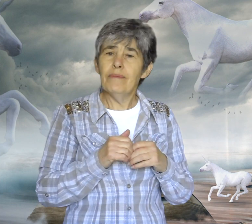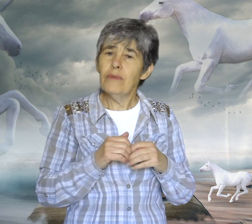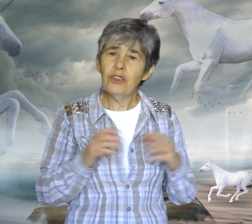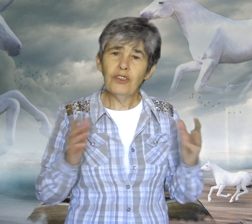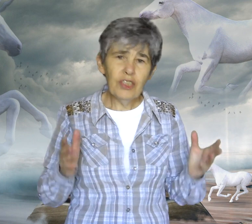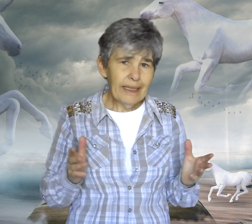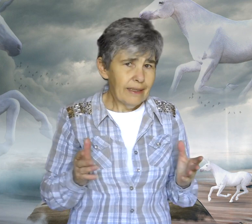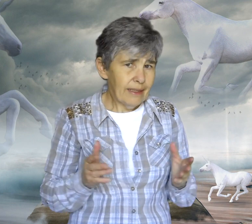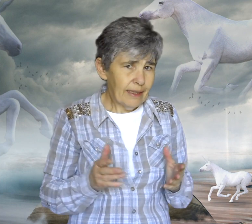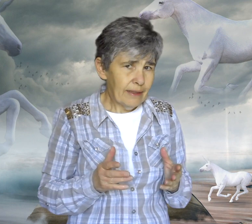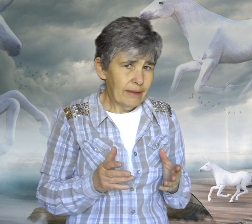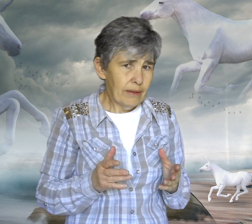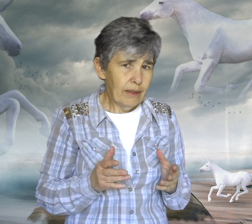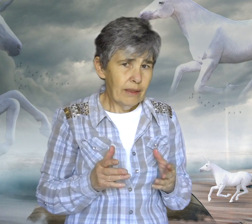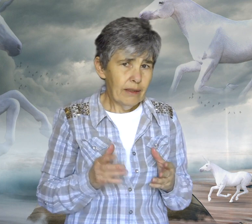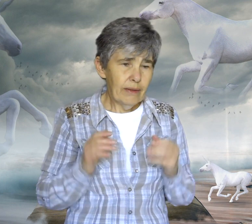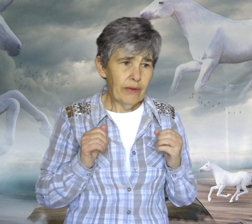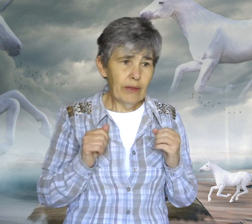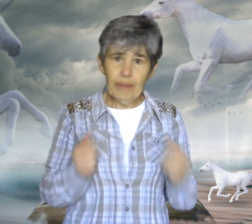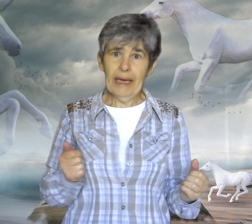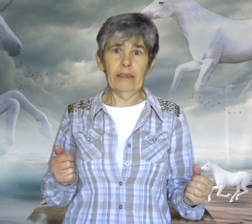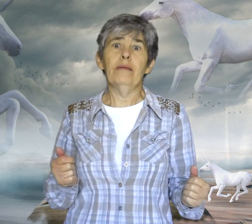much gentler than bears.